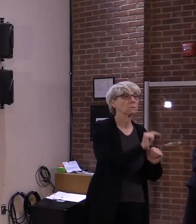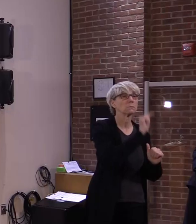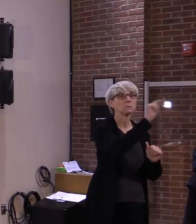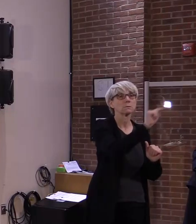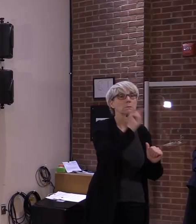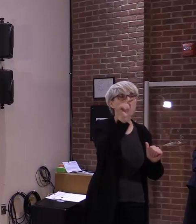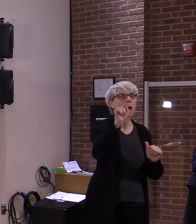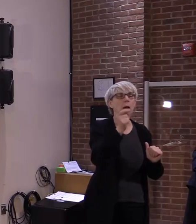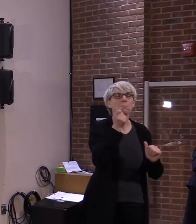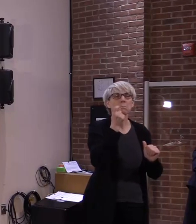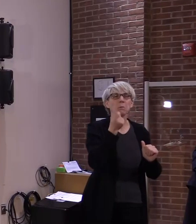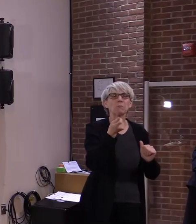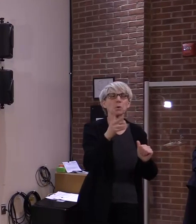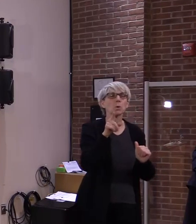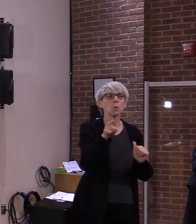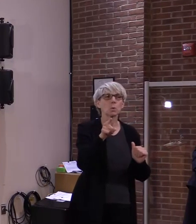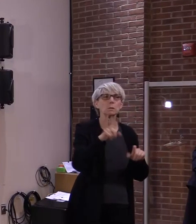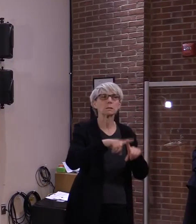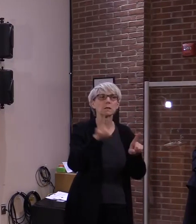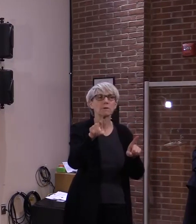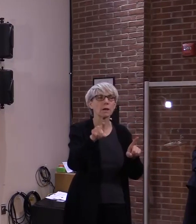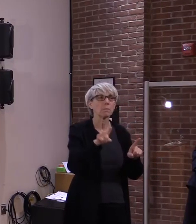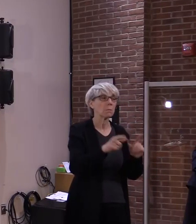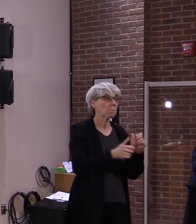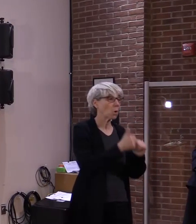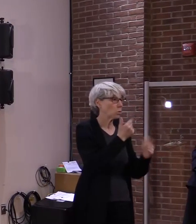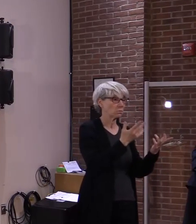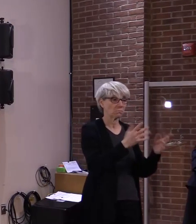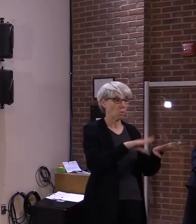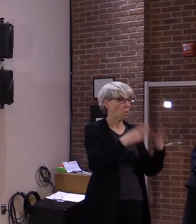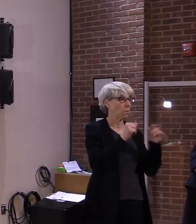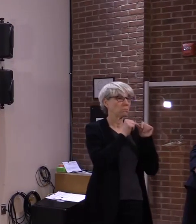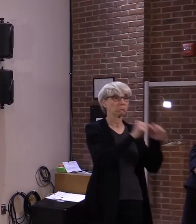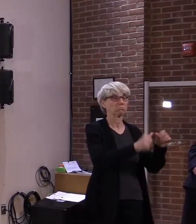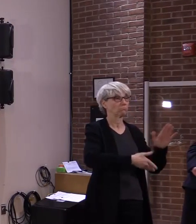at the press conferences, have remained in operation.